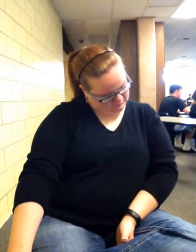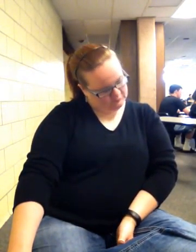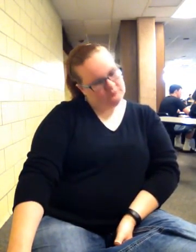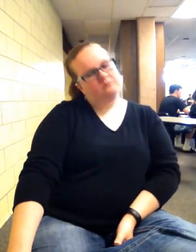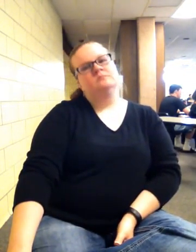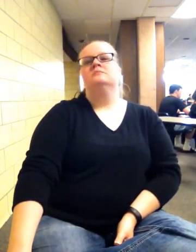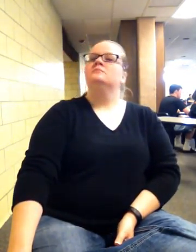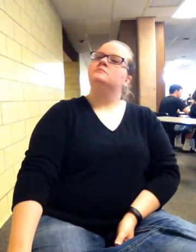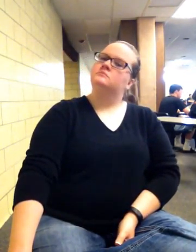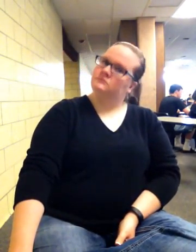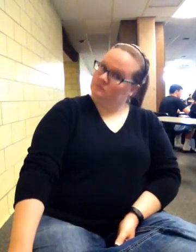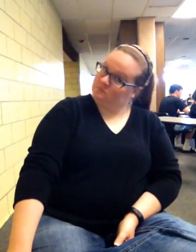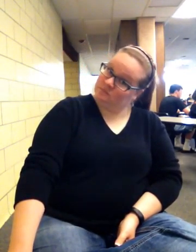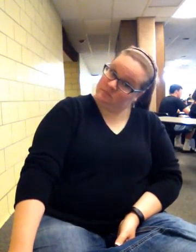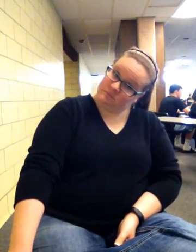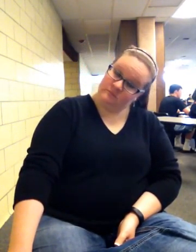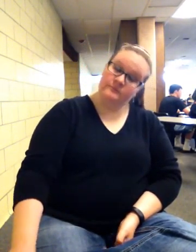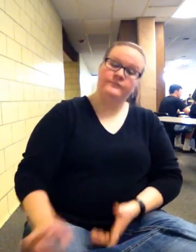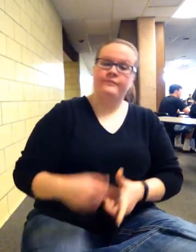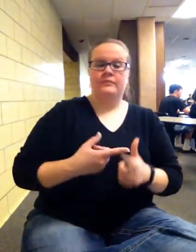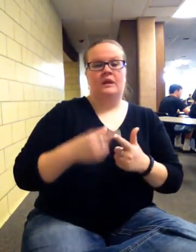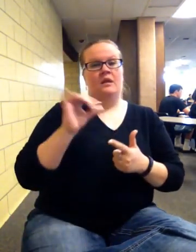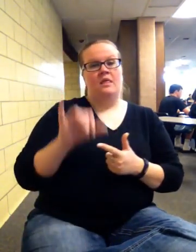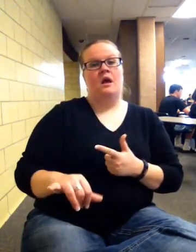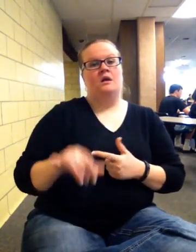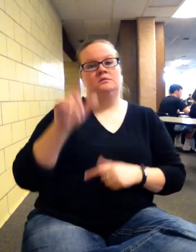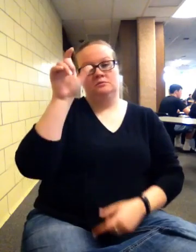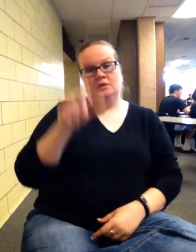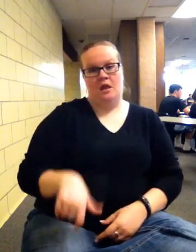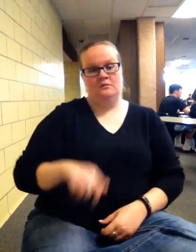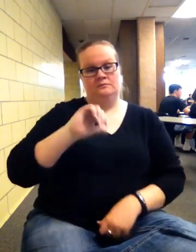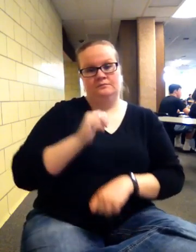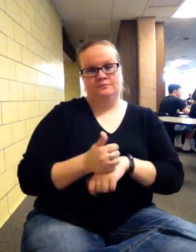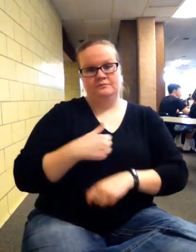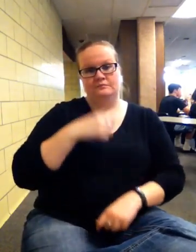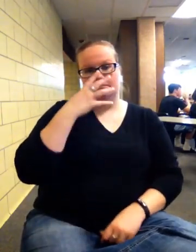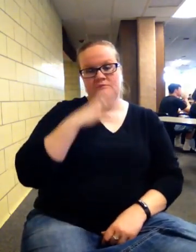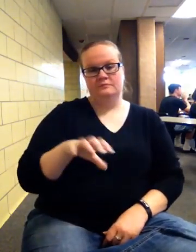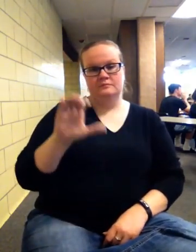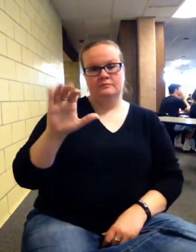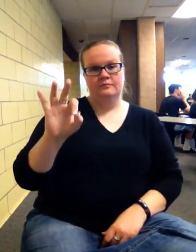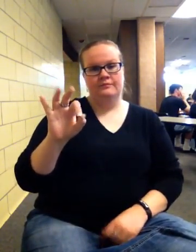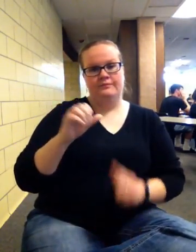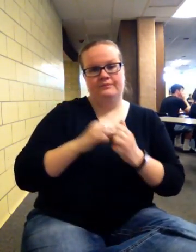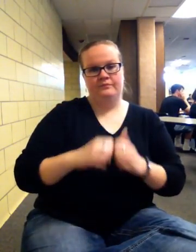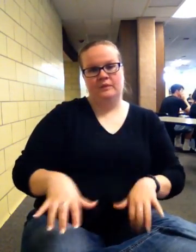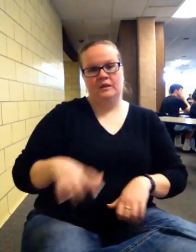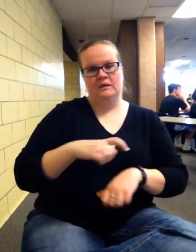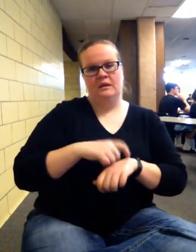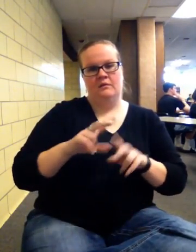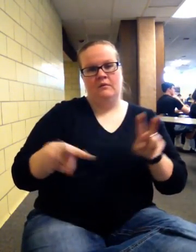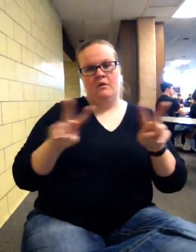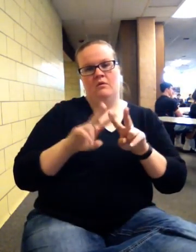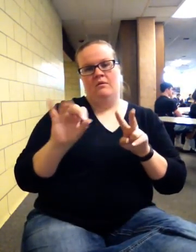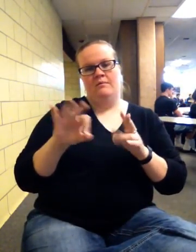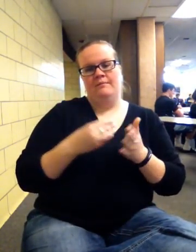Then with that column established, I'm going to start ignoring, then, the cash flows that don't have any time value of money. And I'm going